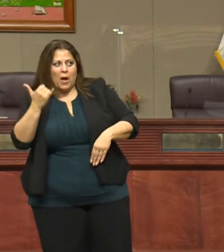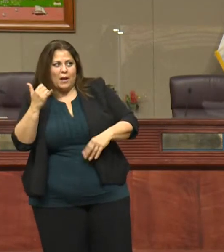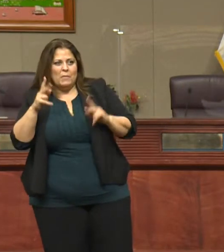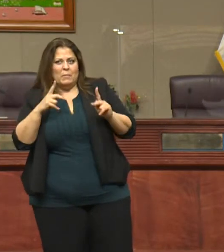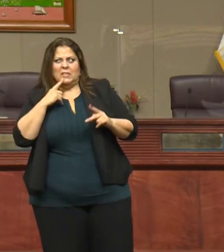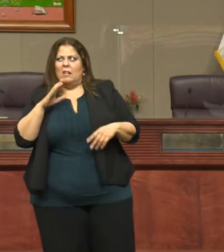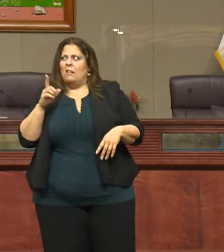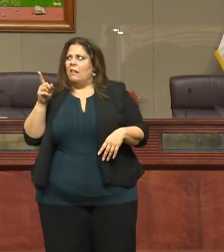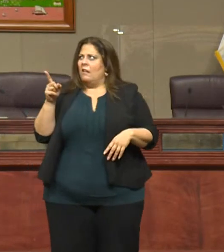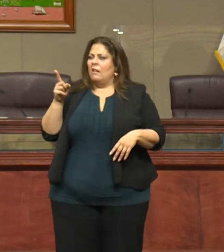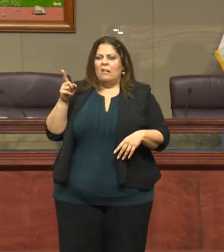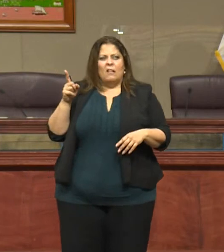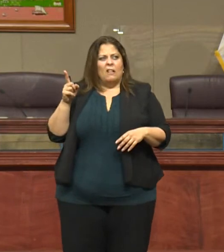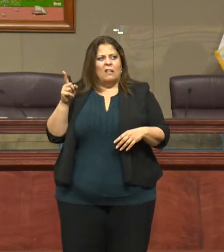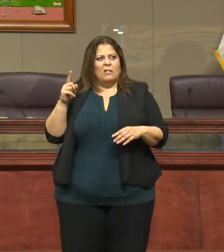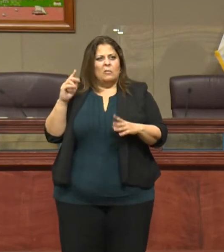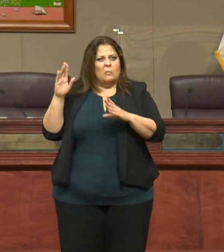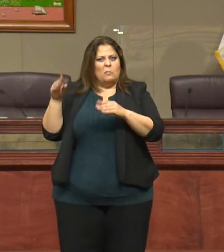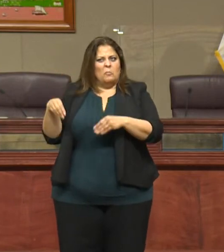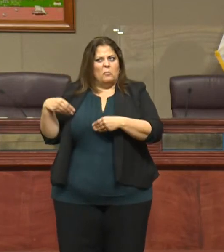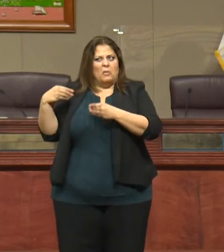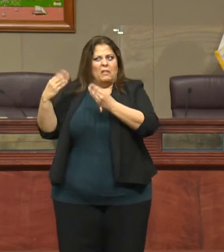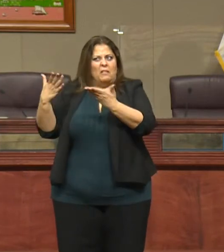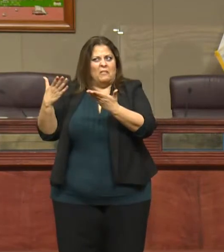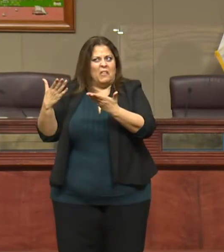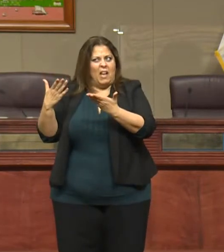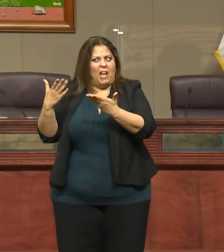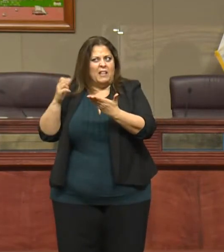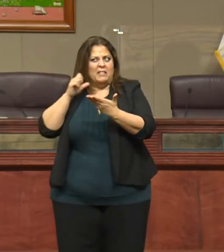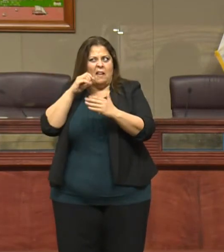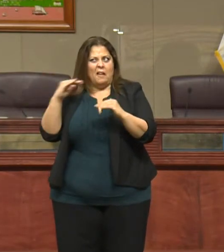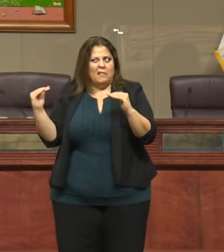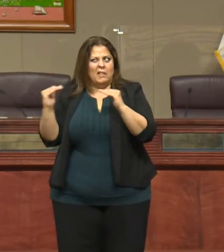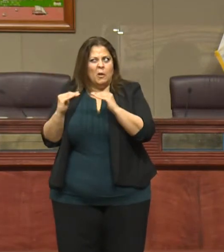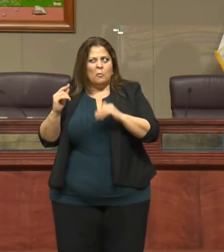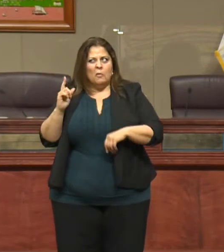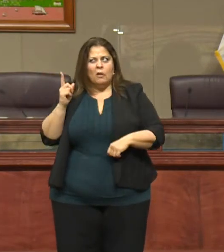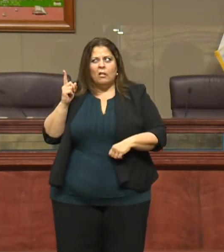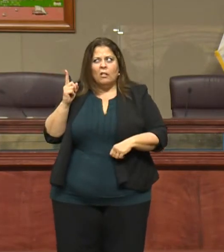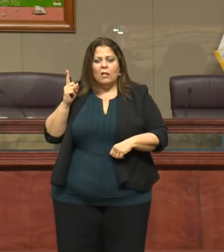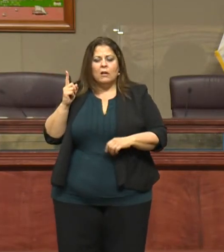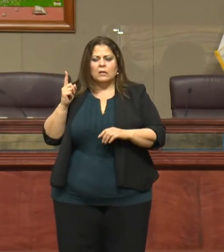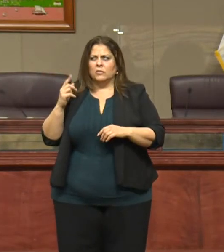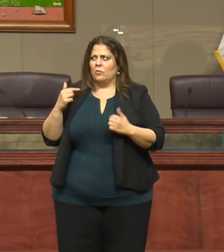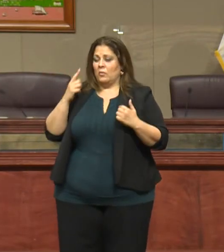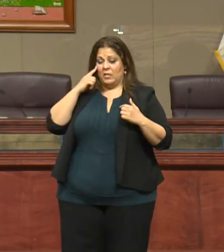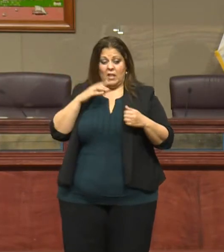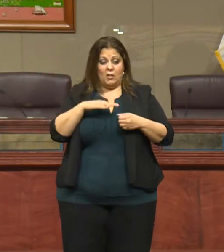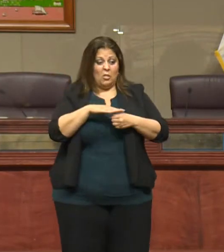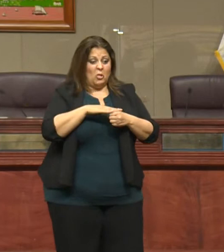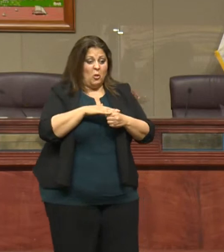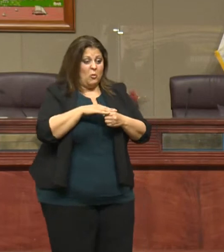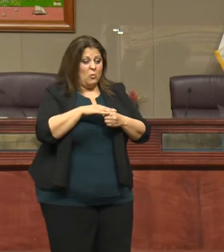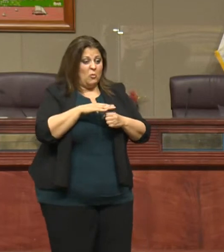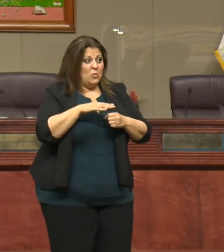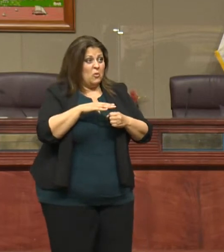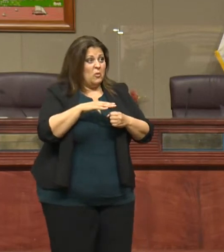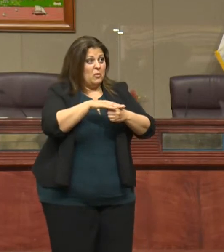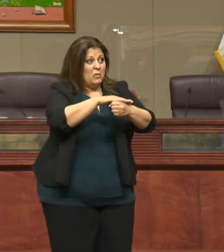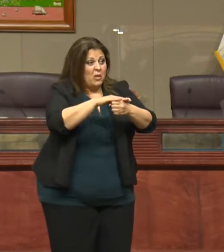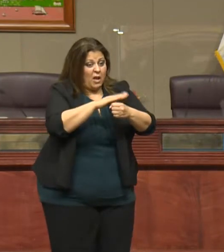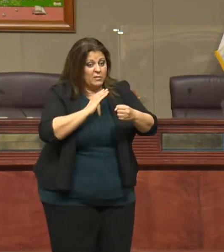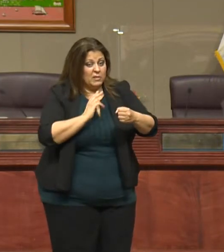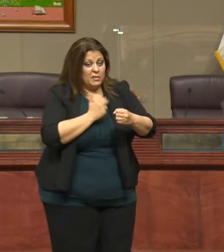they did not have equal access, and we don't want to find ourselves in the same position as a county, but we